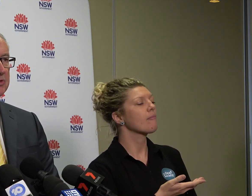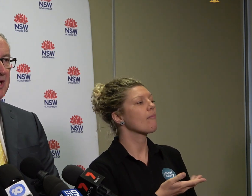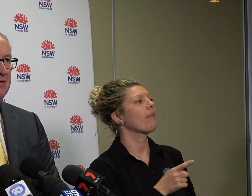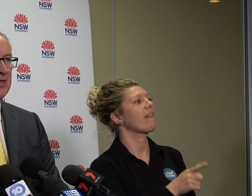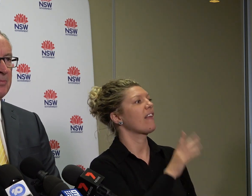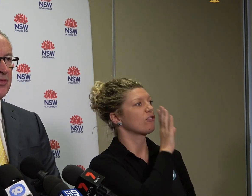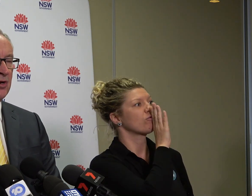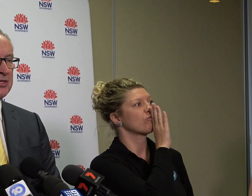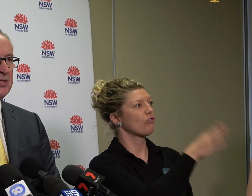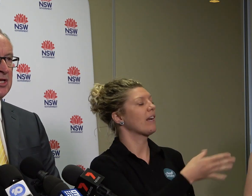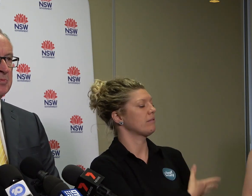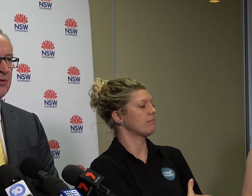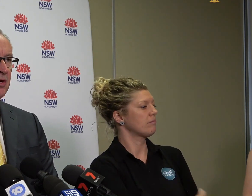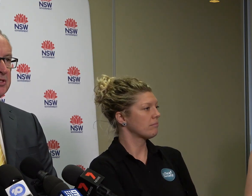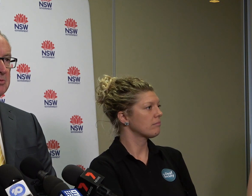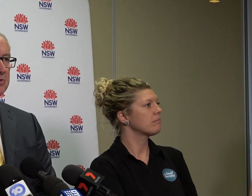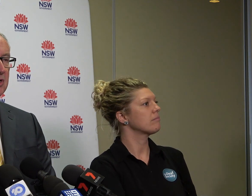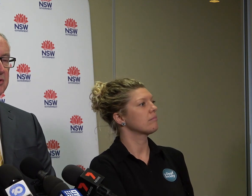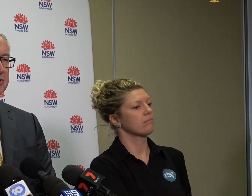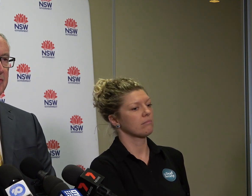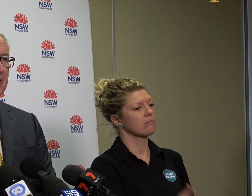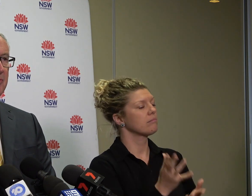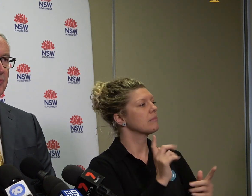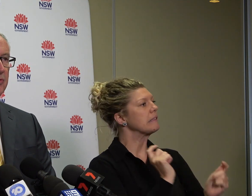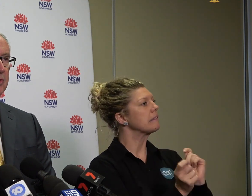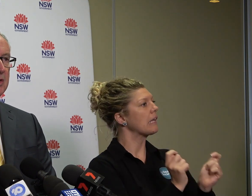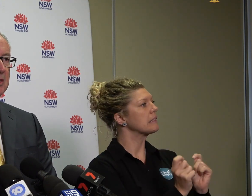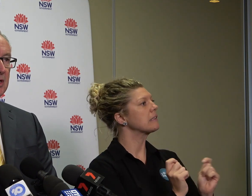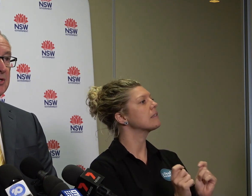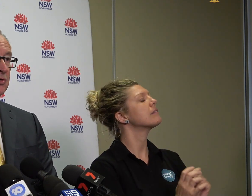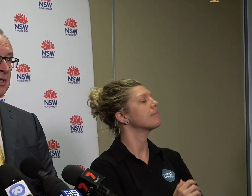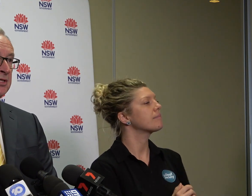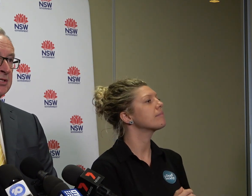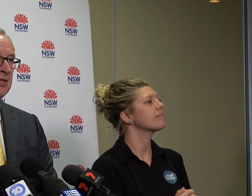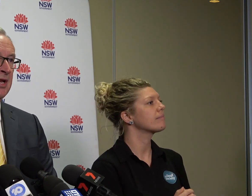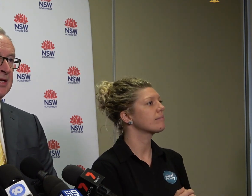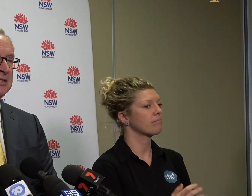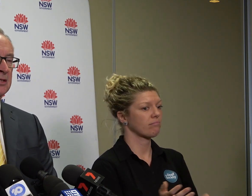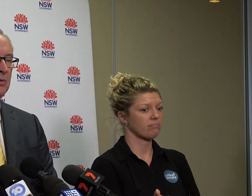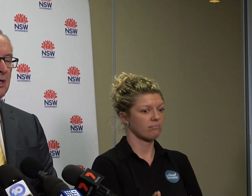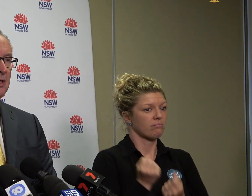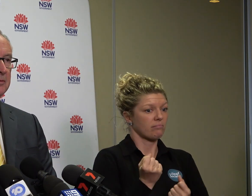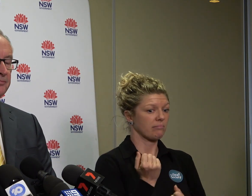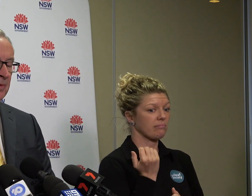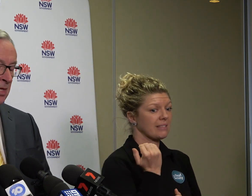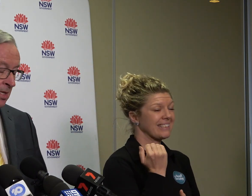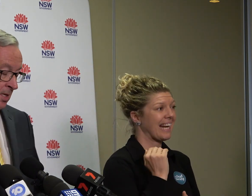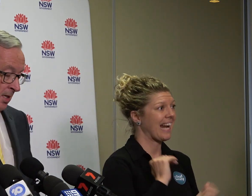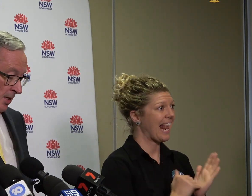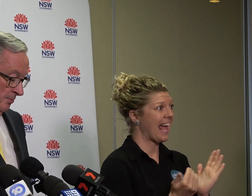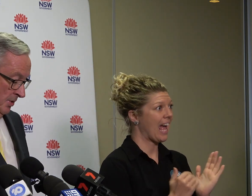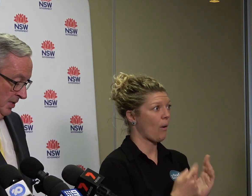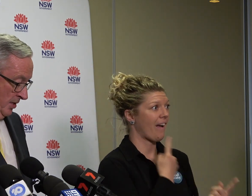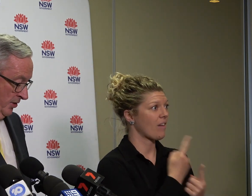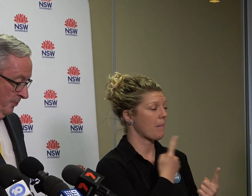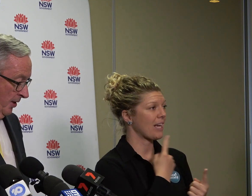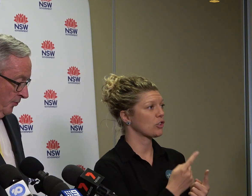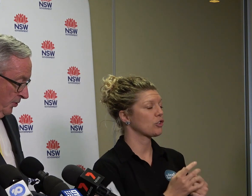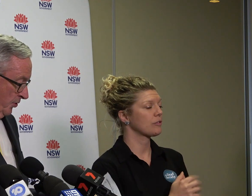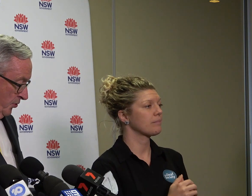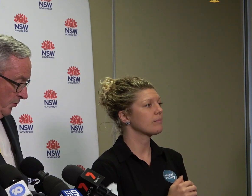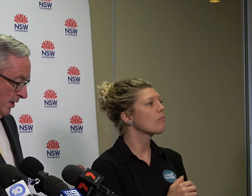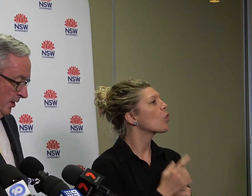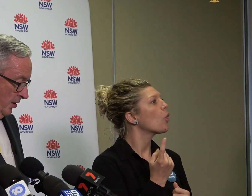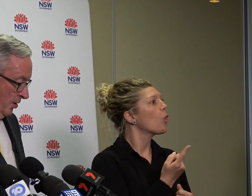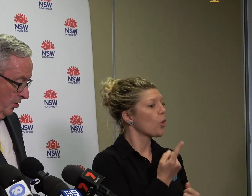then able to have their pathology, those pathology results have come through literally just in the last little while. The